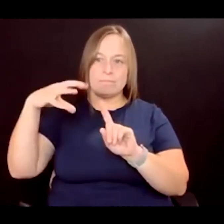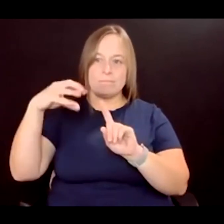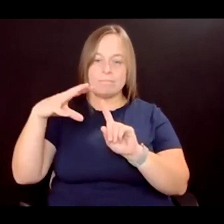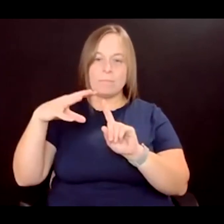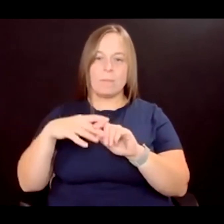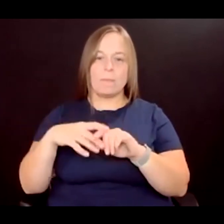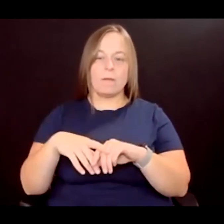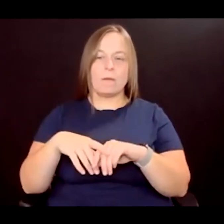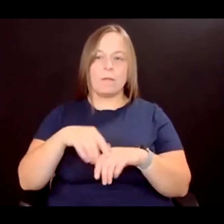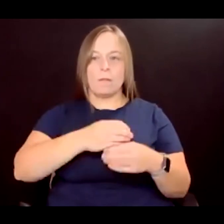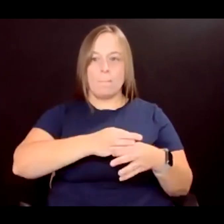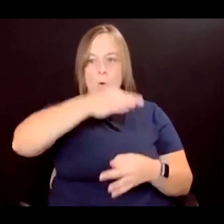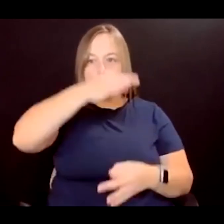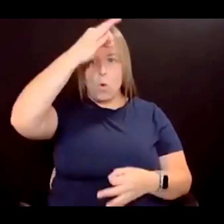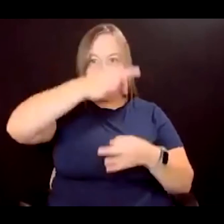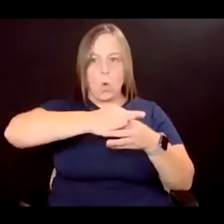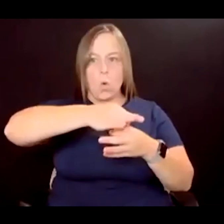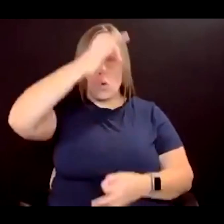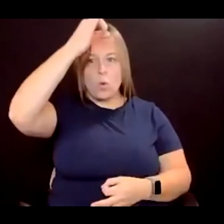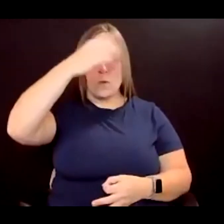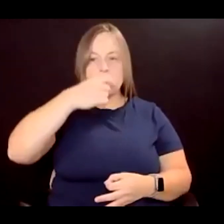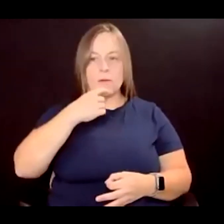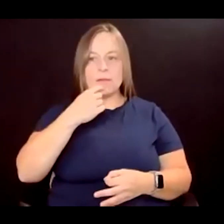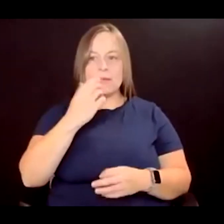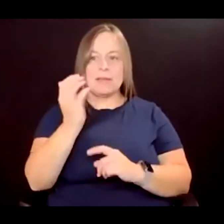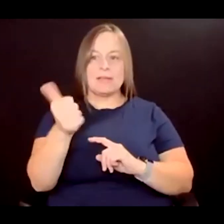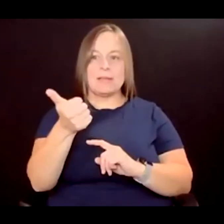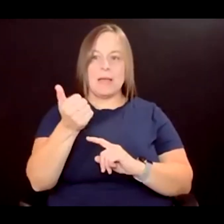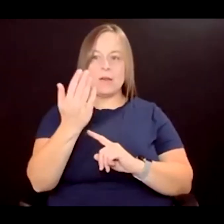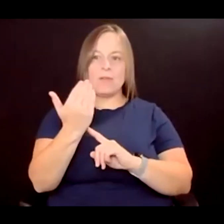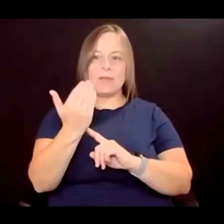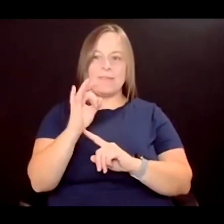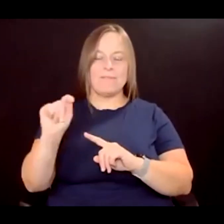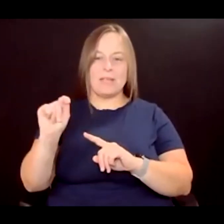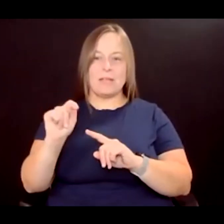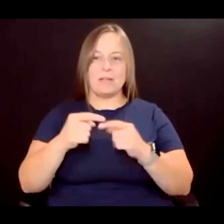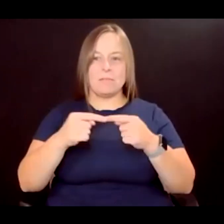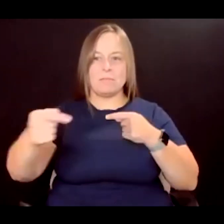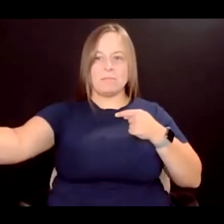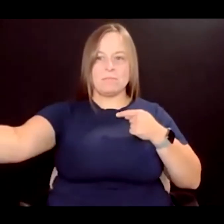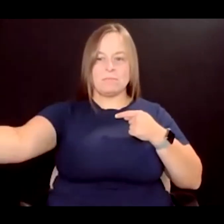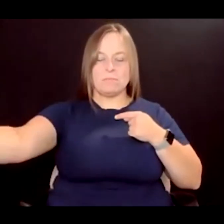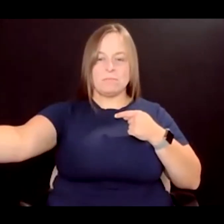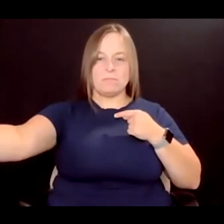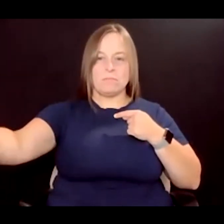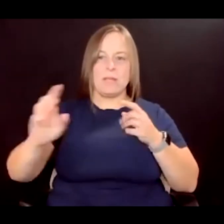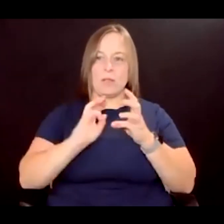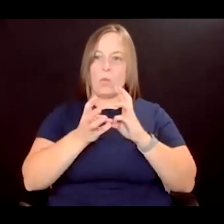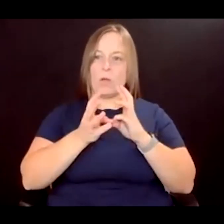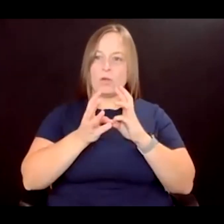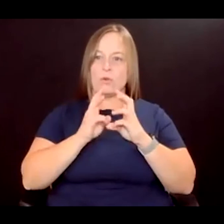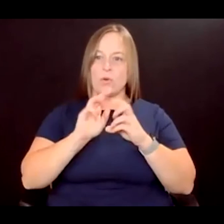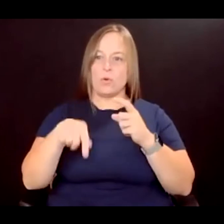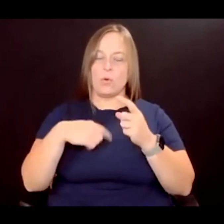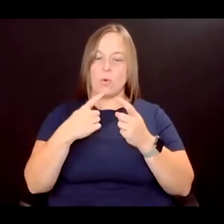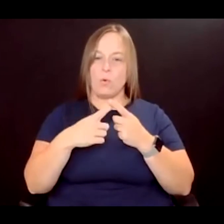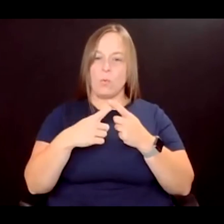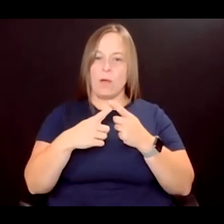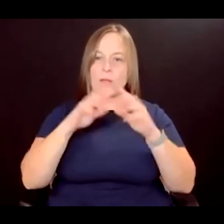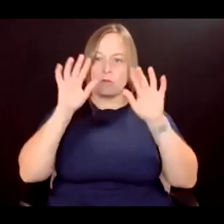about how Operation Transform addresses not only the needs of the city of Albany with a